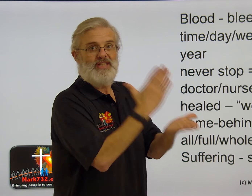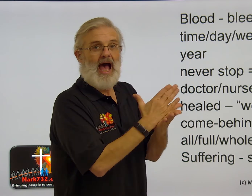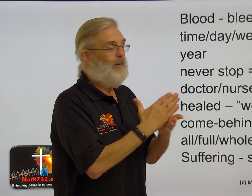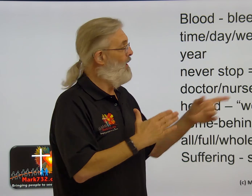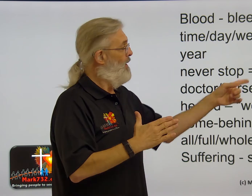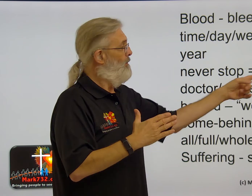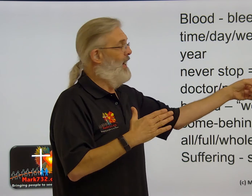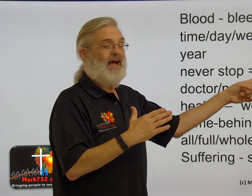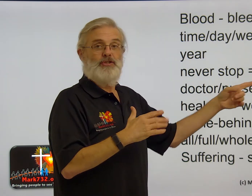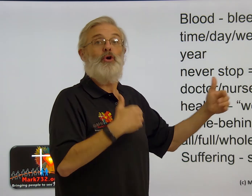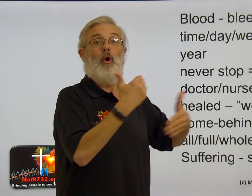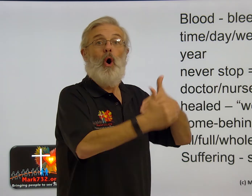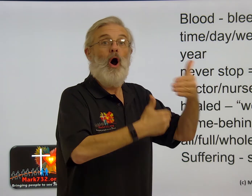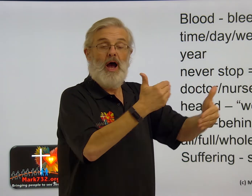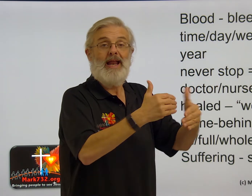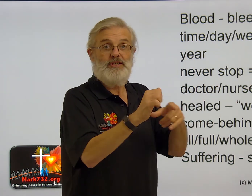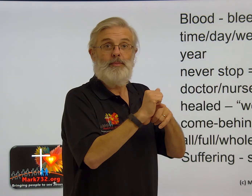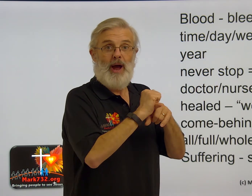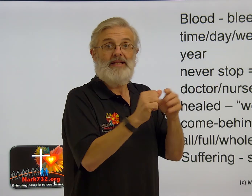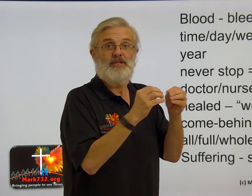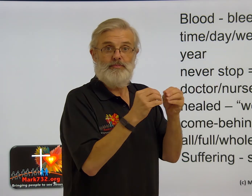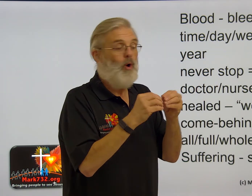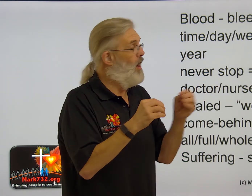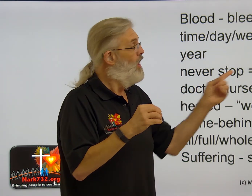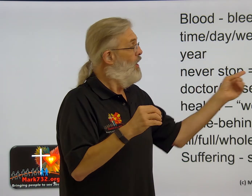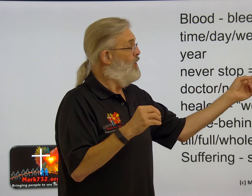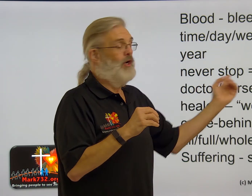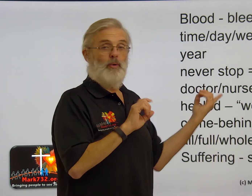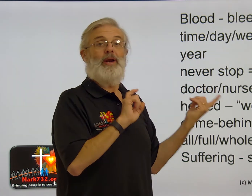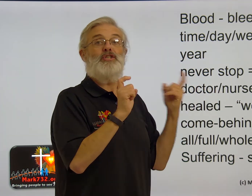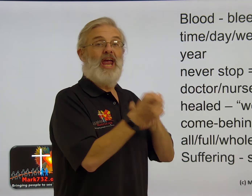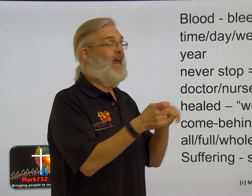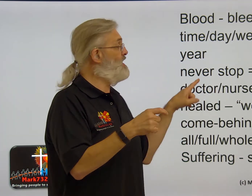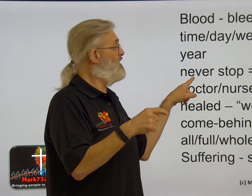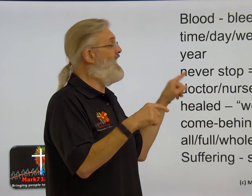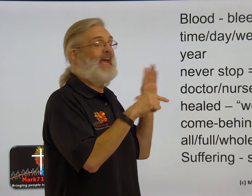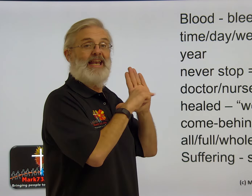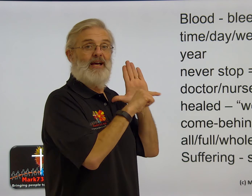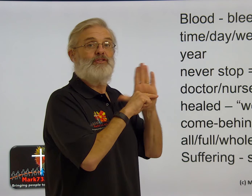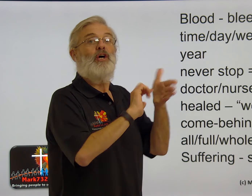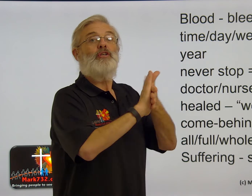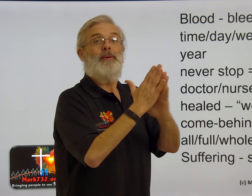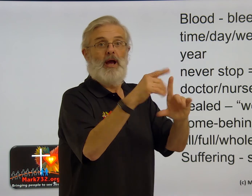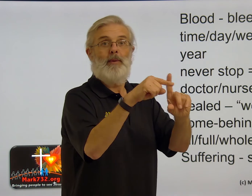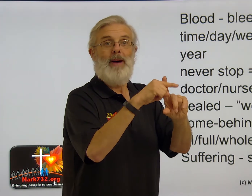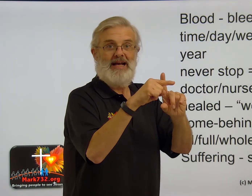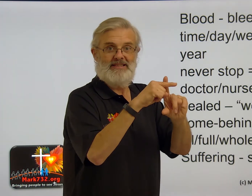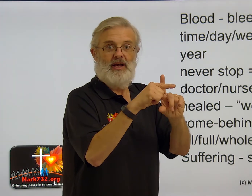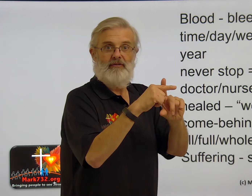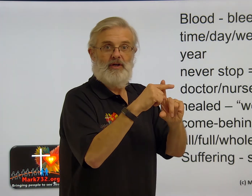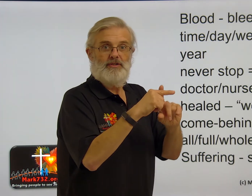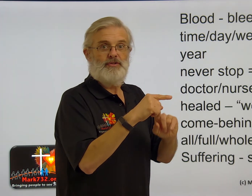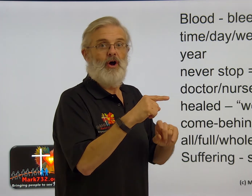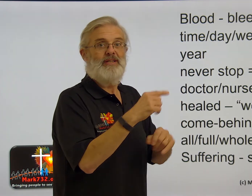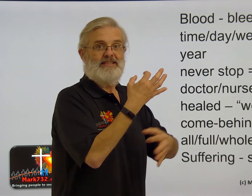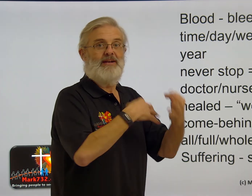stop. But as you go on, as you practice more, you're going to want to change the negatives to become a positive. So instead of